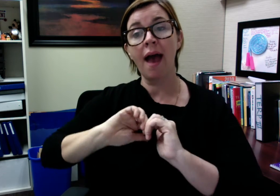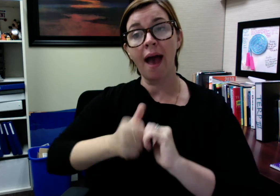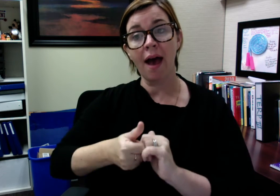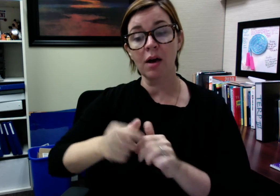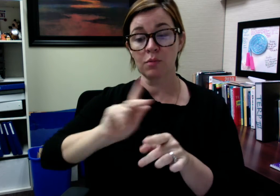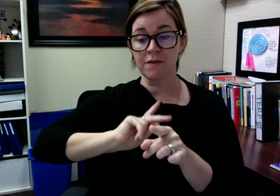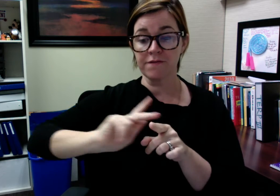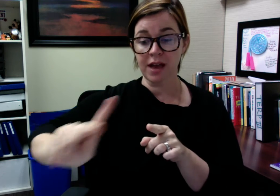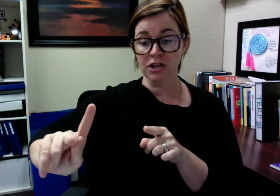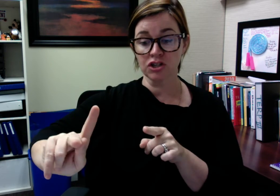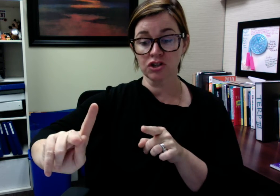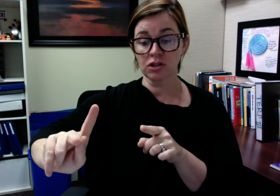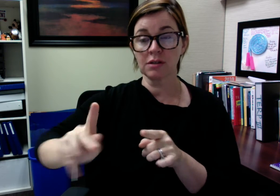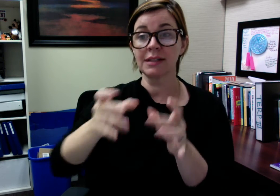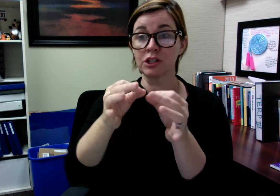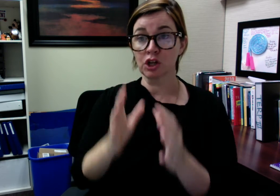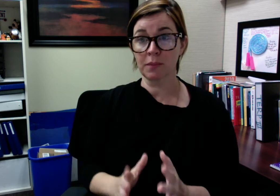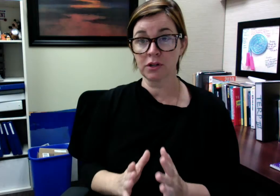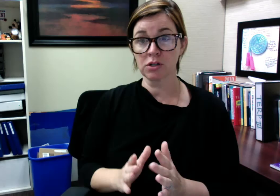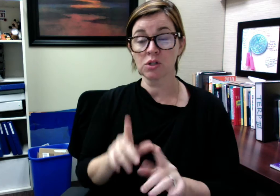to ethical and other